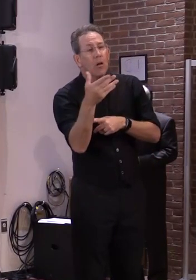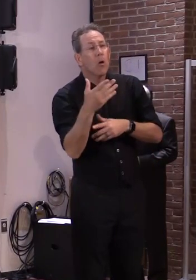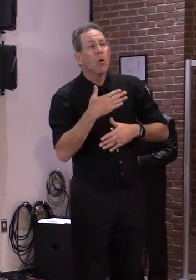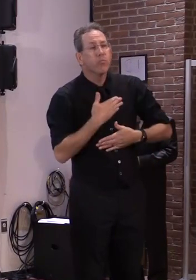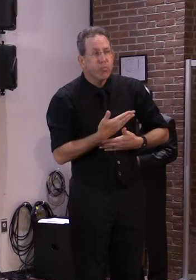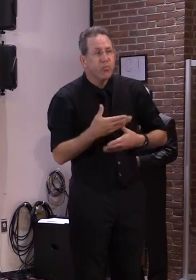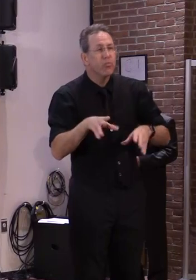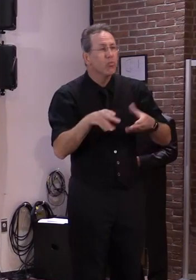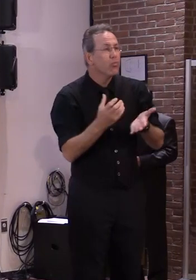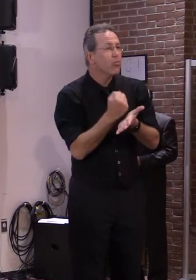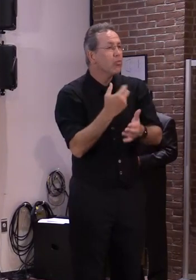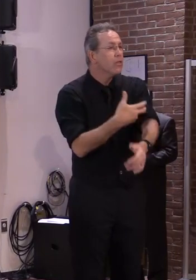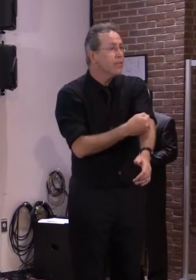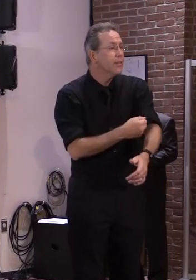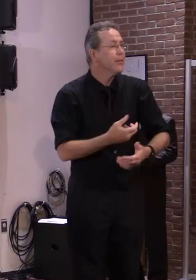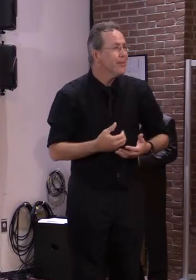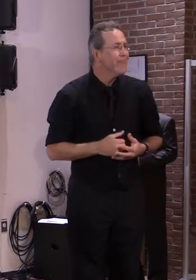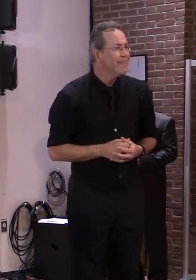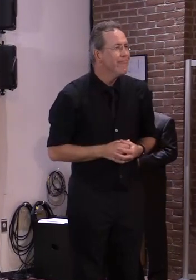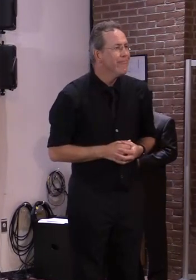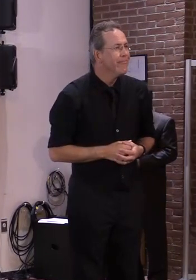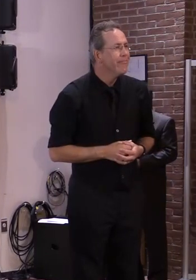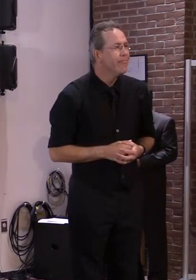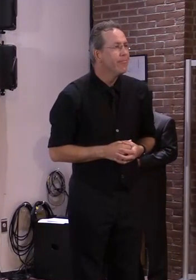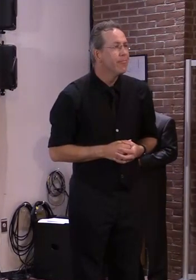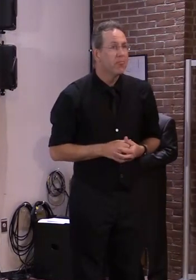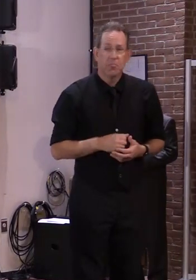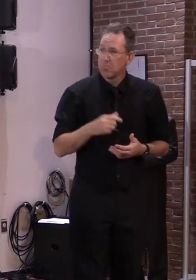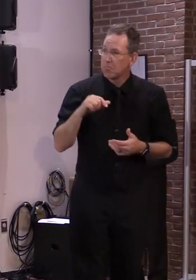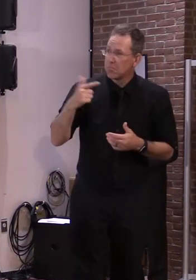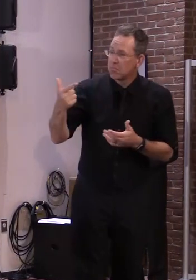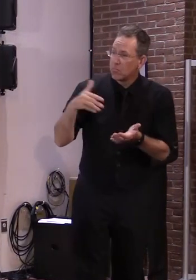get vaccinated in the future. Dr. Levine, anything you want to add?